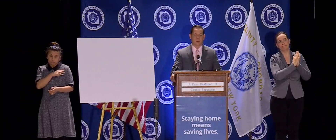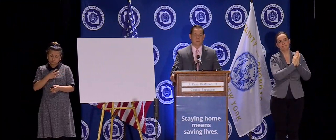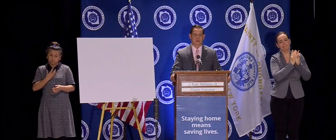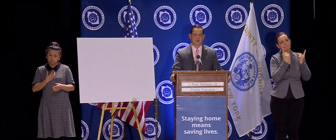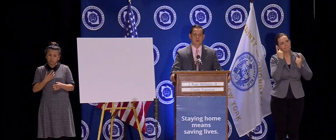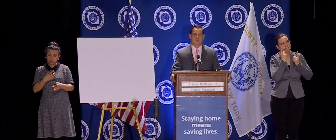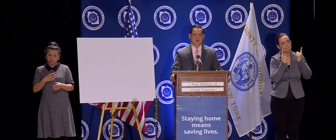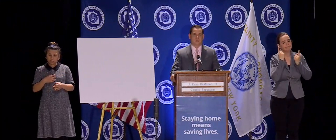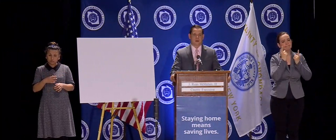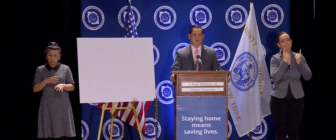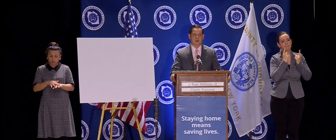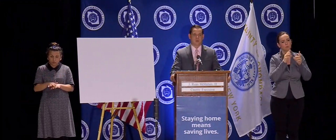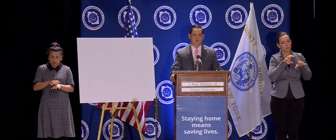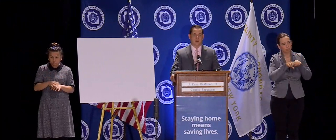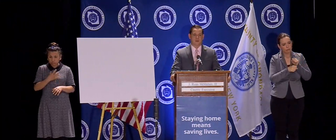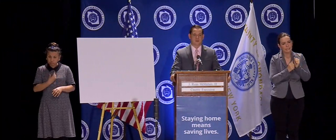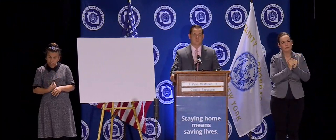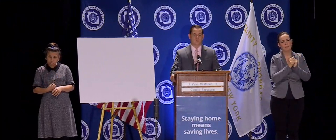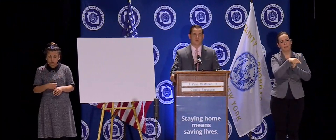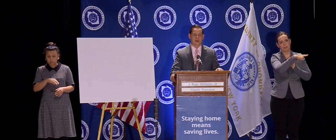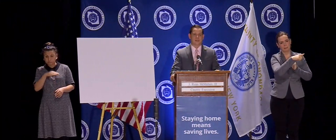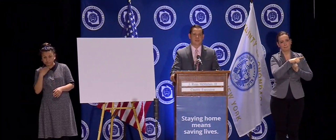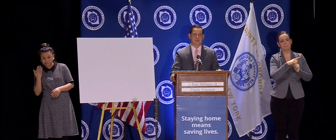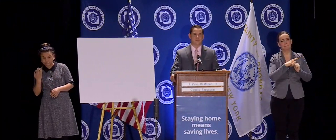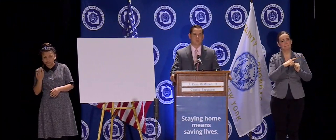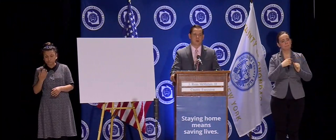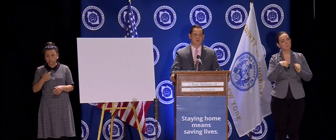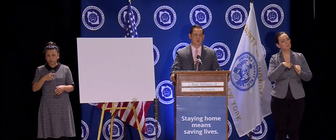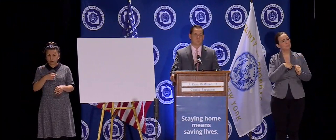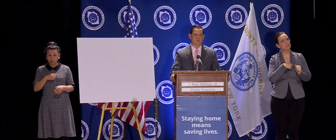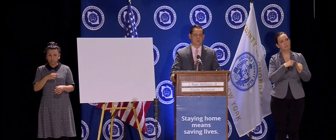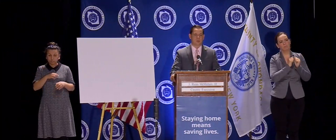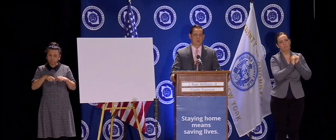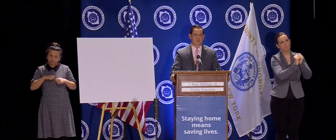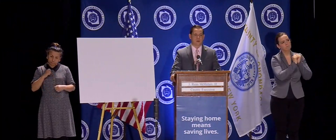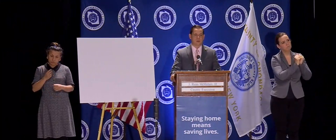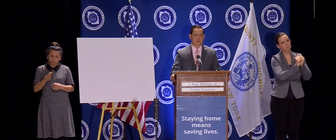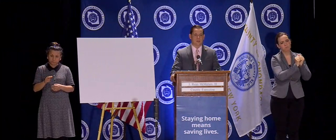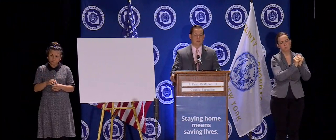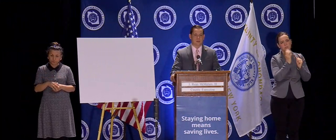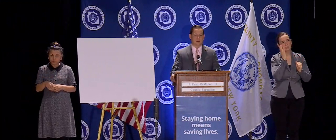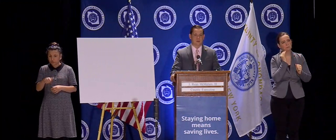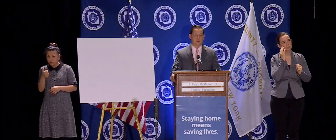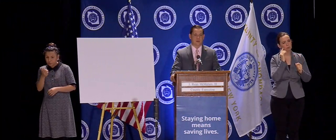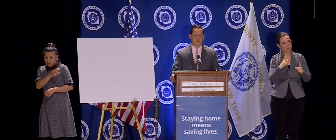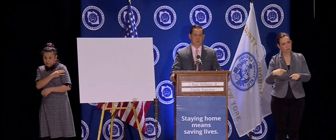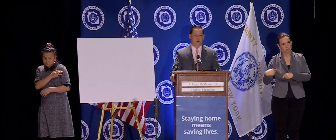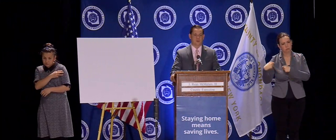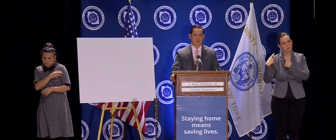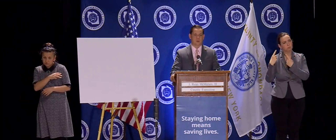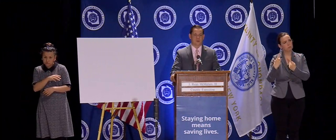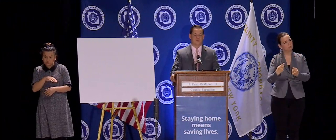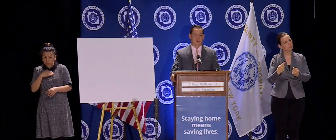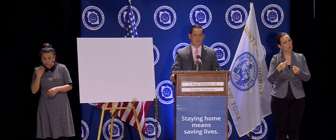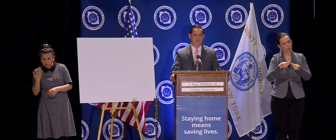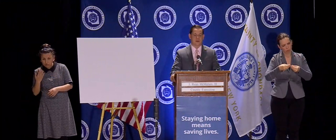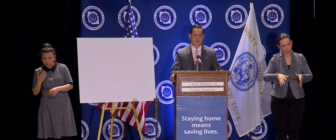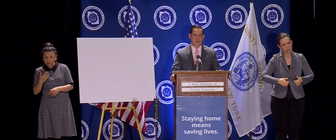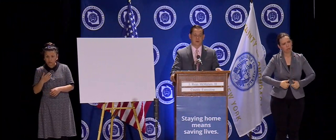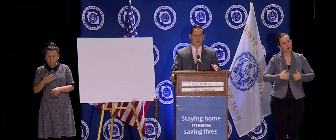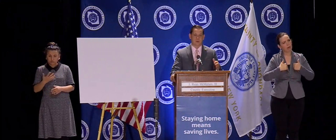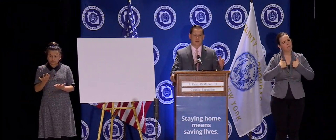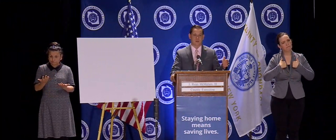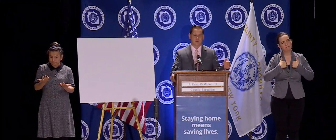for everybody that we've lost to COVID-19, but also certainly our thoughts and prayers are with the families